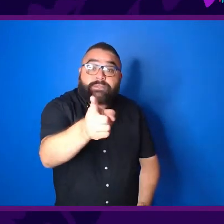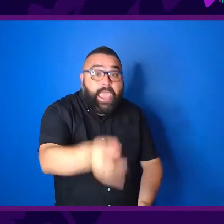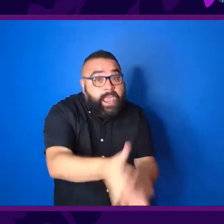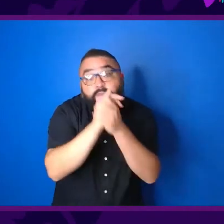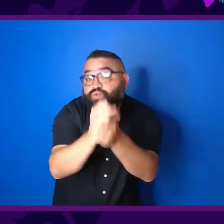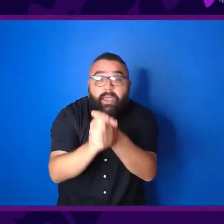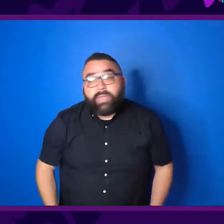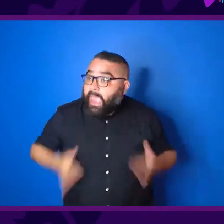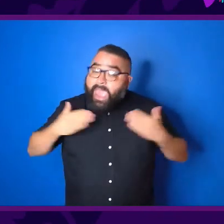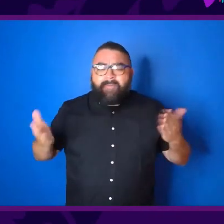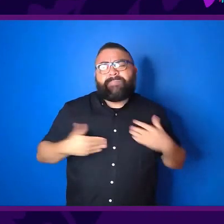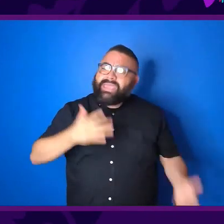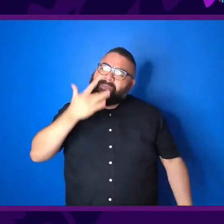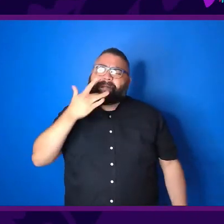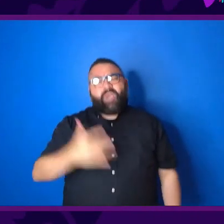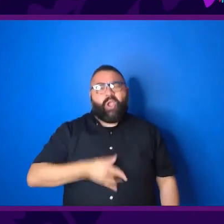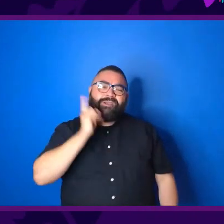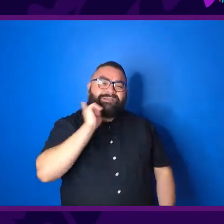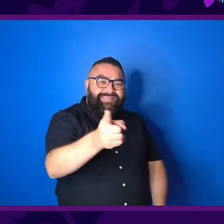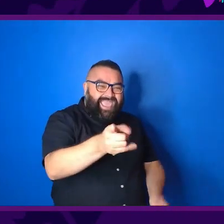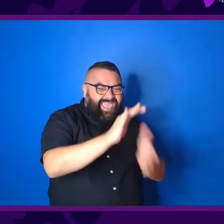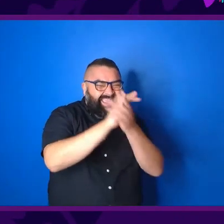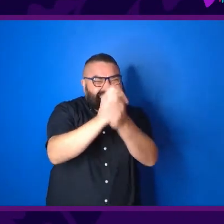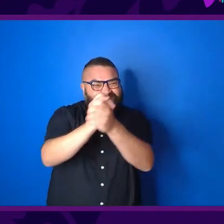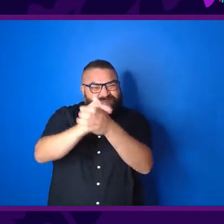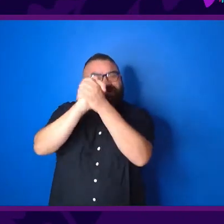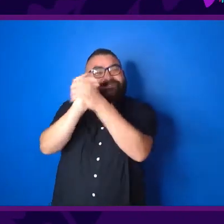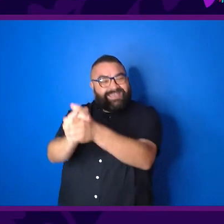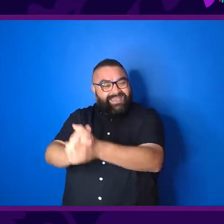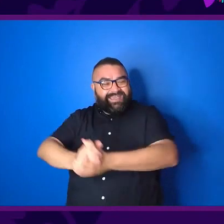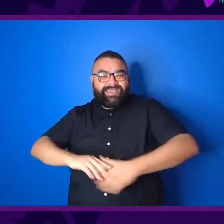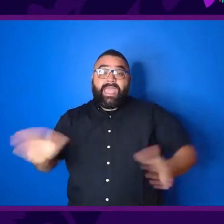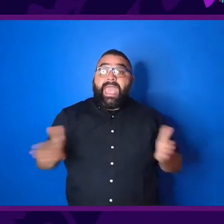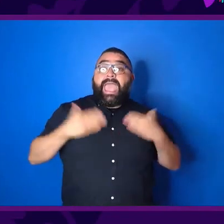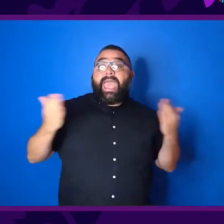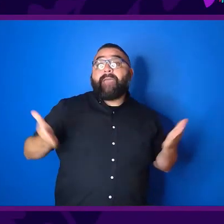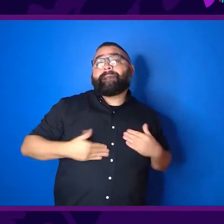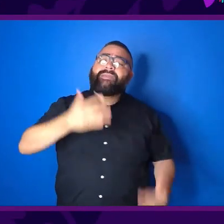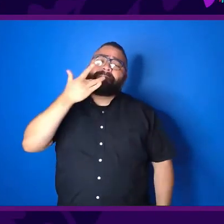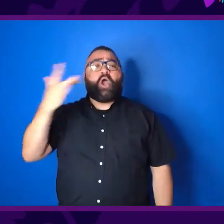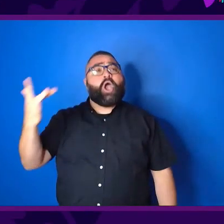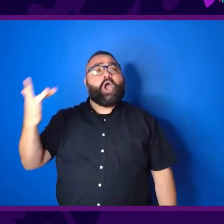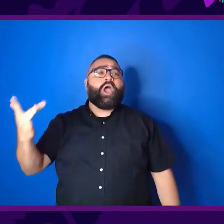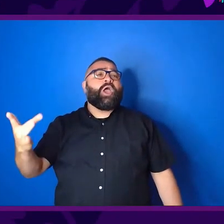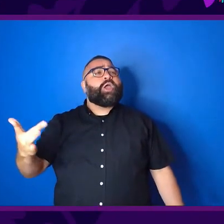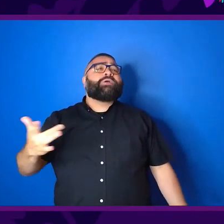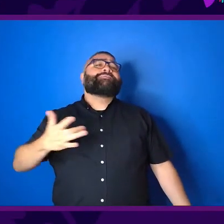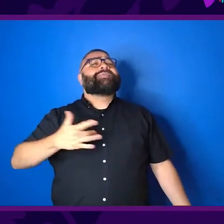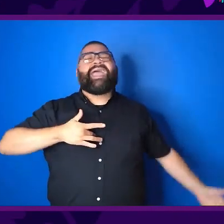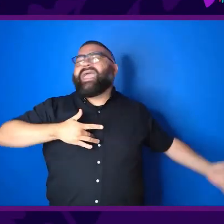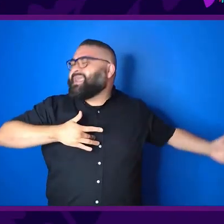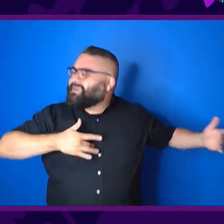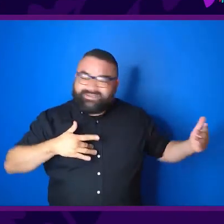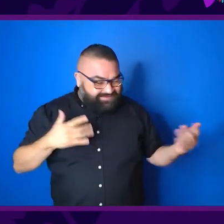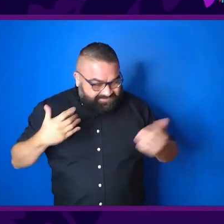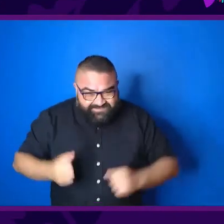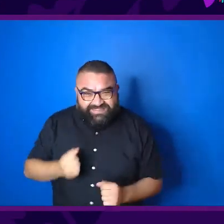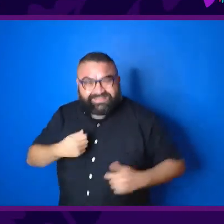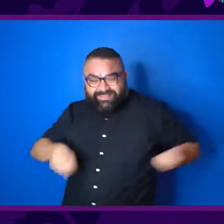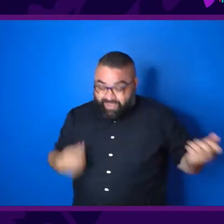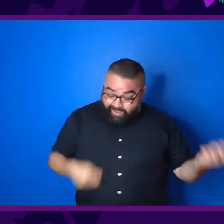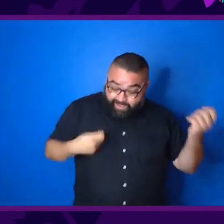you. Happy birthday to you. Happy birthday.